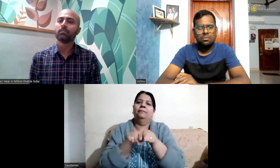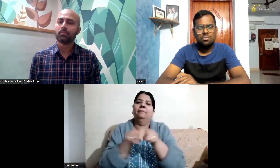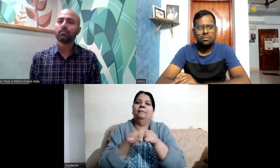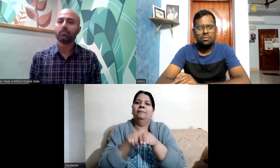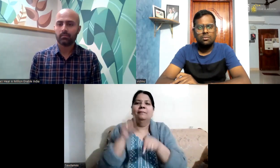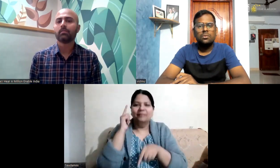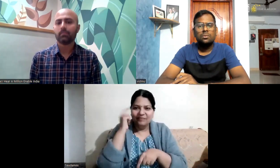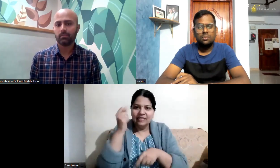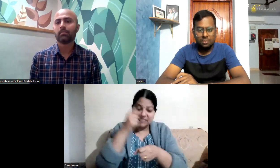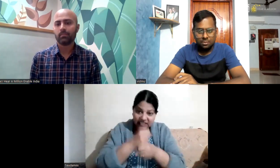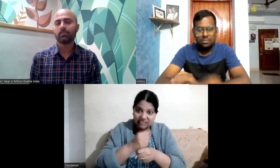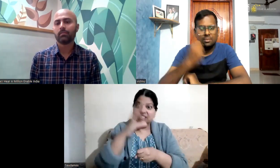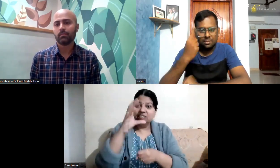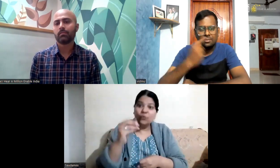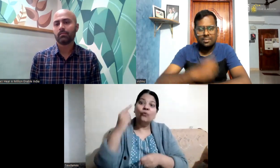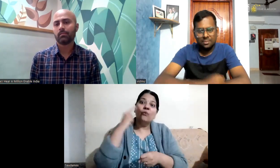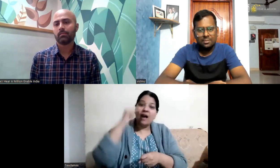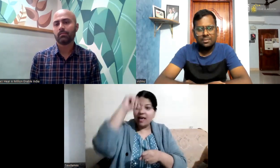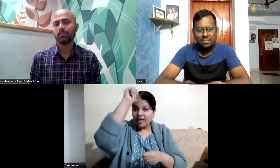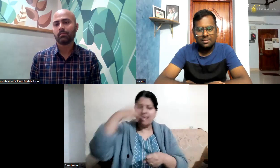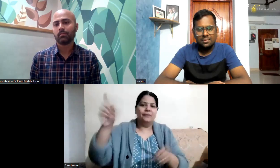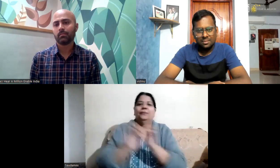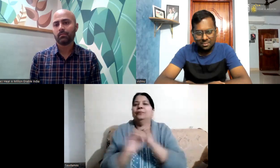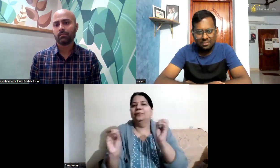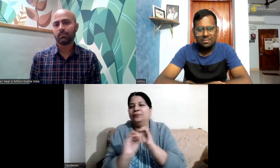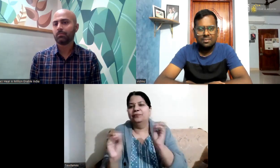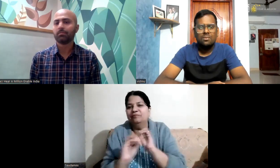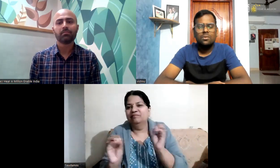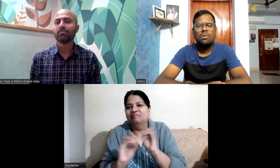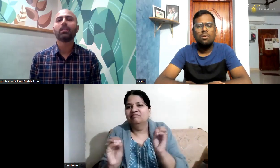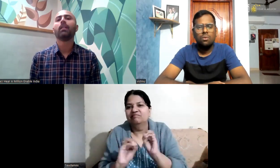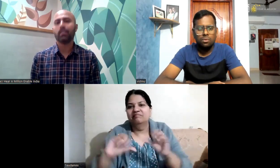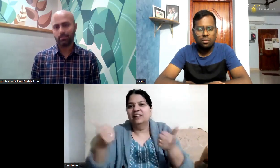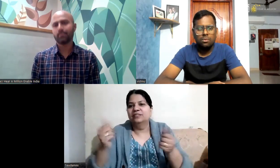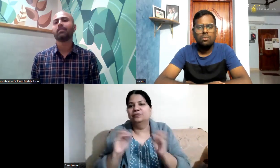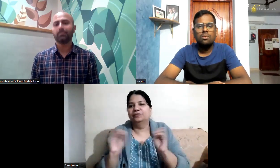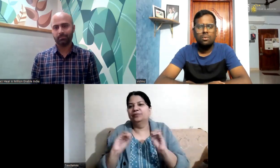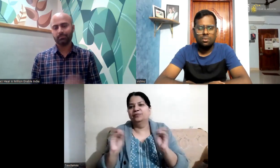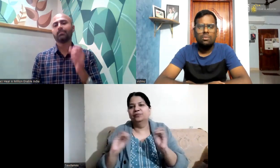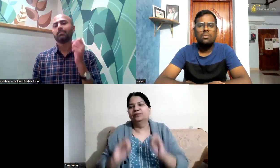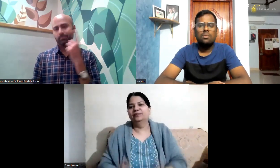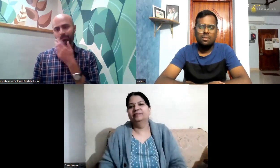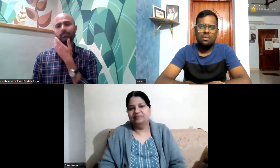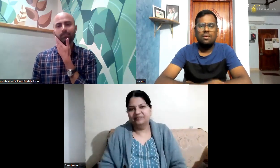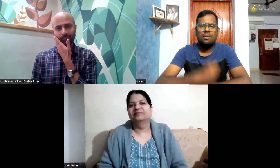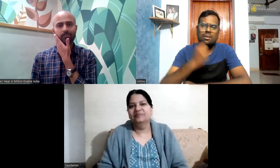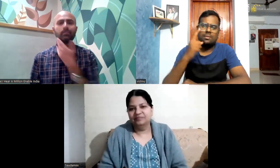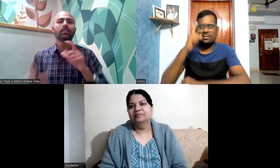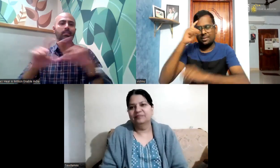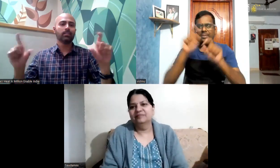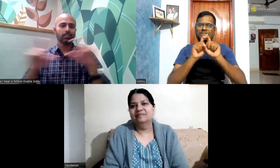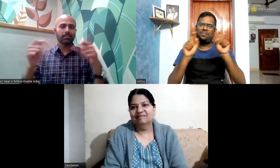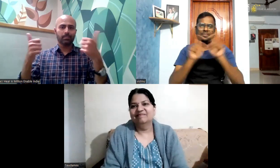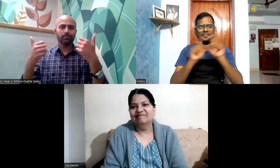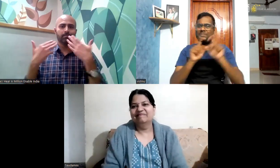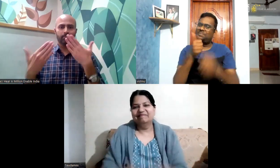state. It's state government authority, and they are deciding it. So it's not the government of India, the central government is